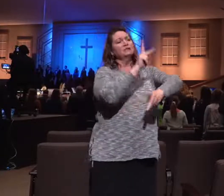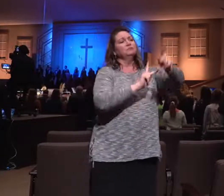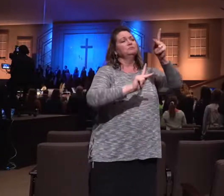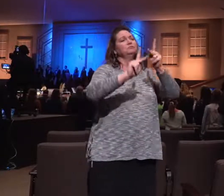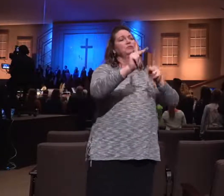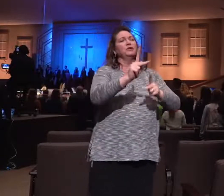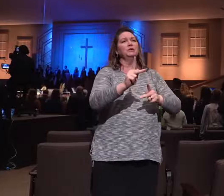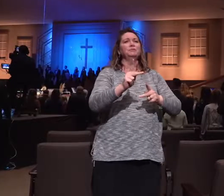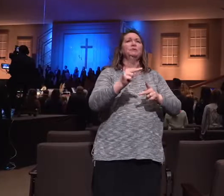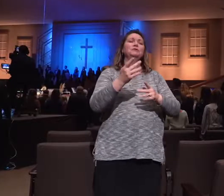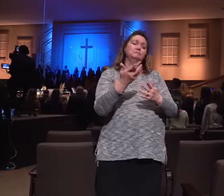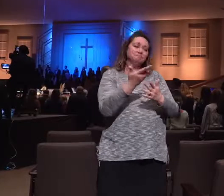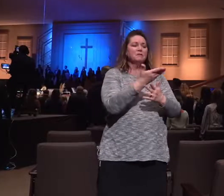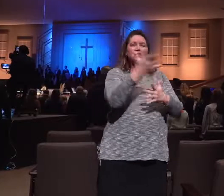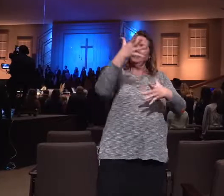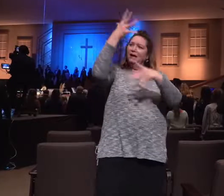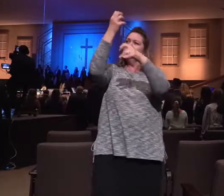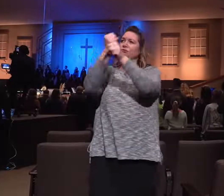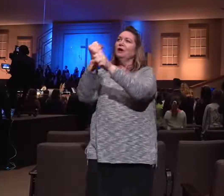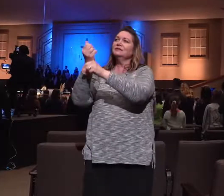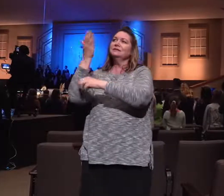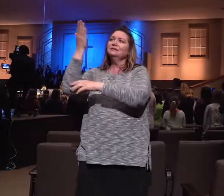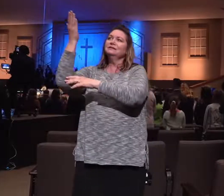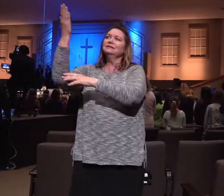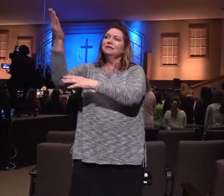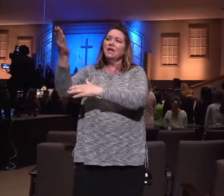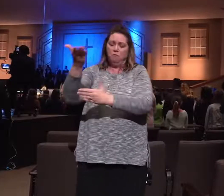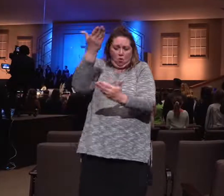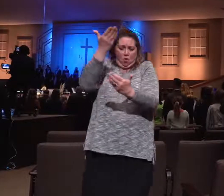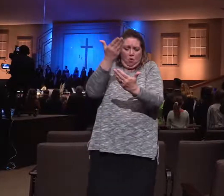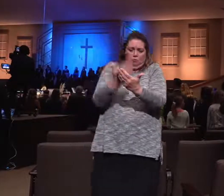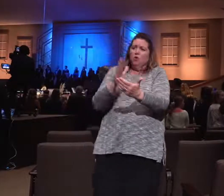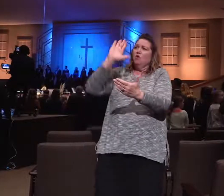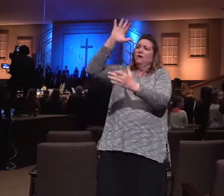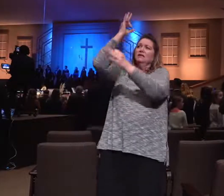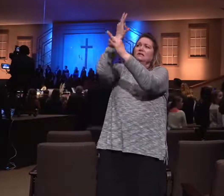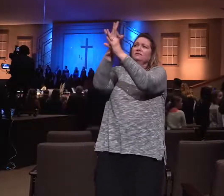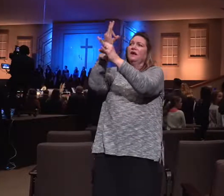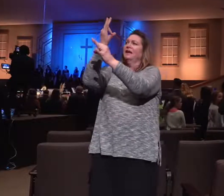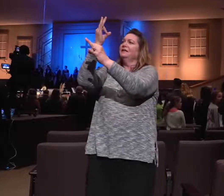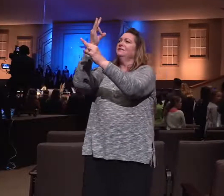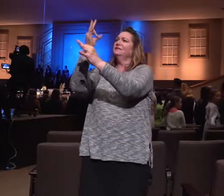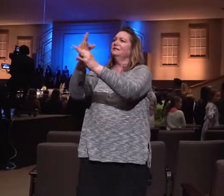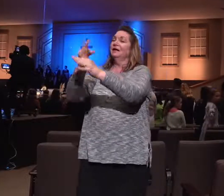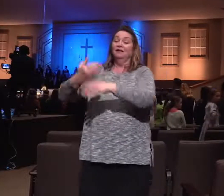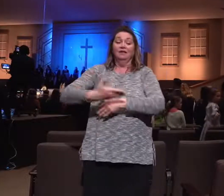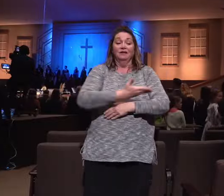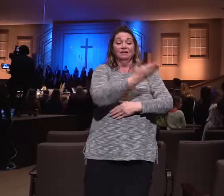prove his faithfulness, who walk by faith.